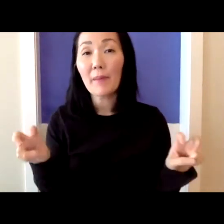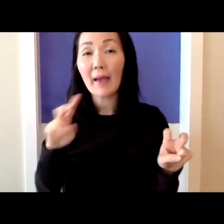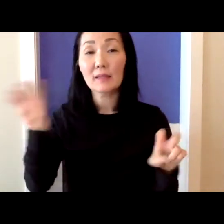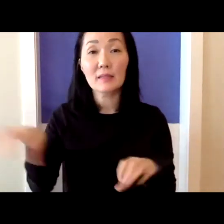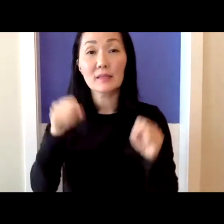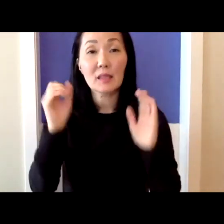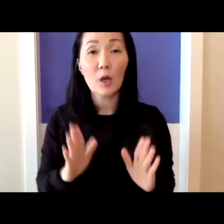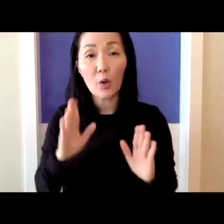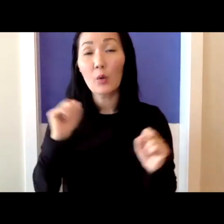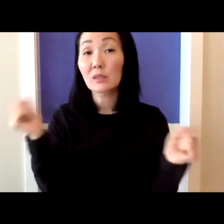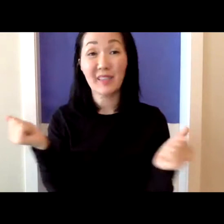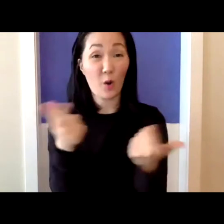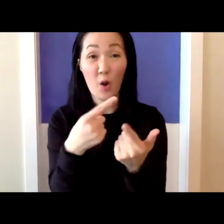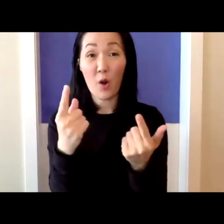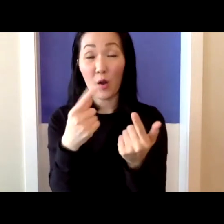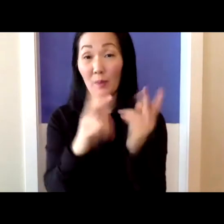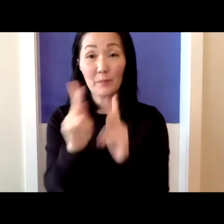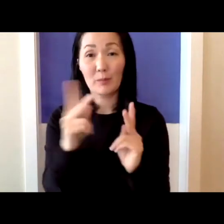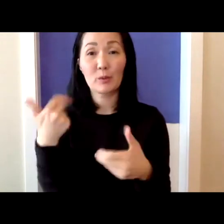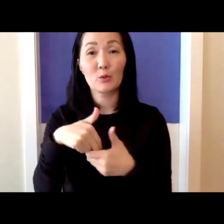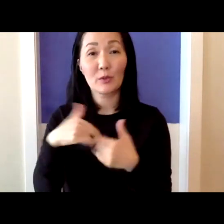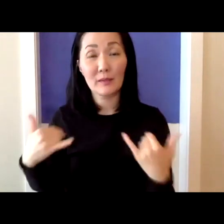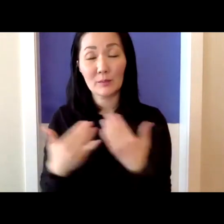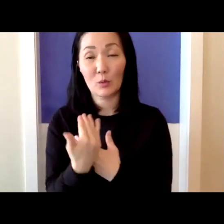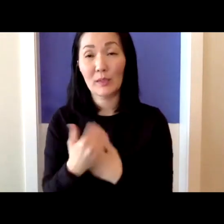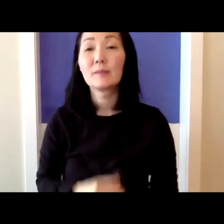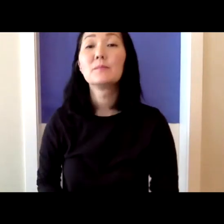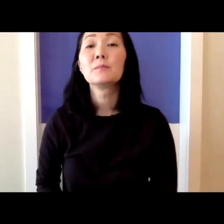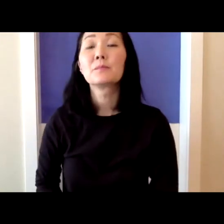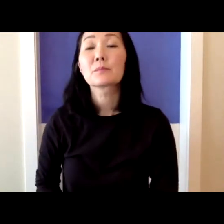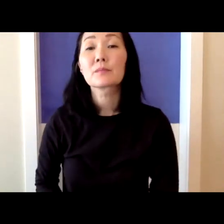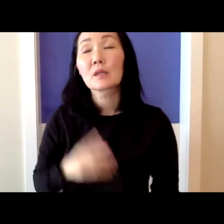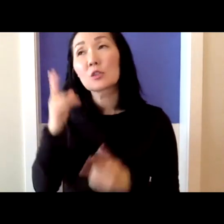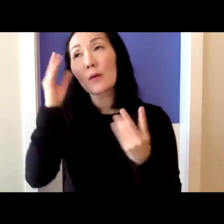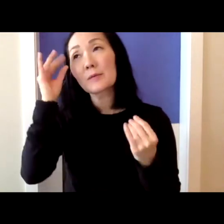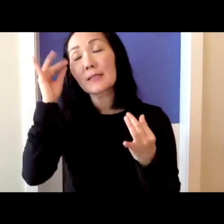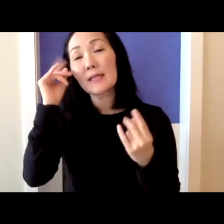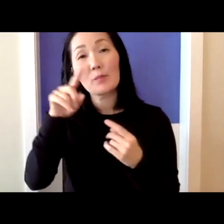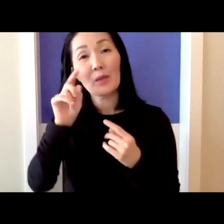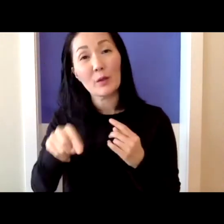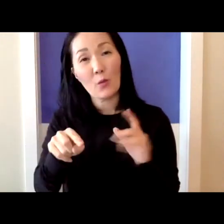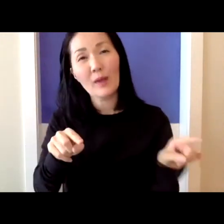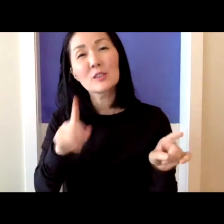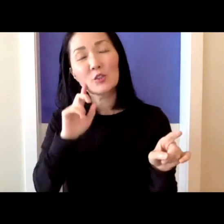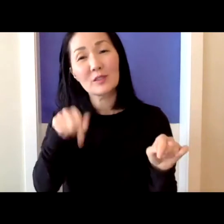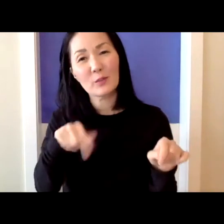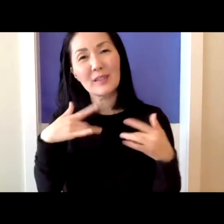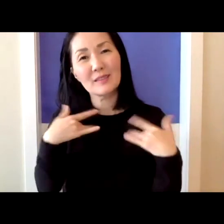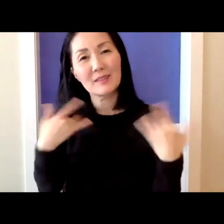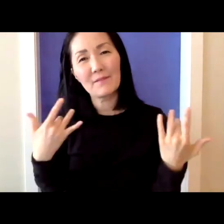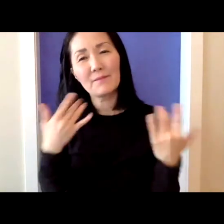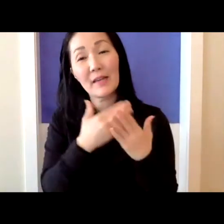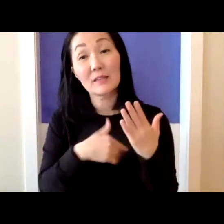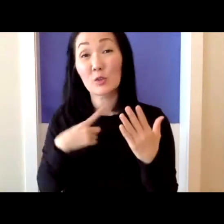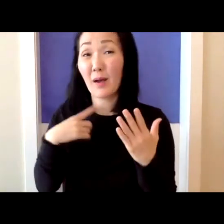morning. So as I reflect on some of the questions posed in the invite of this event, I can confidently say that after working for 14 years